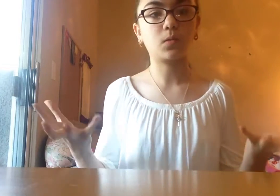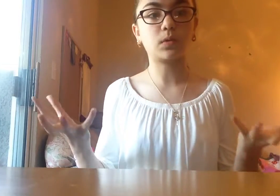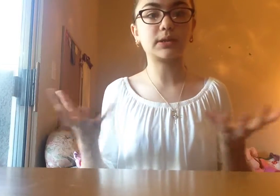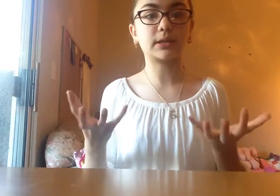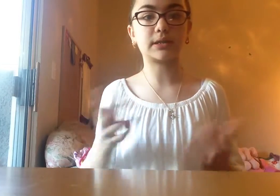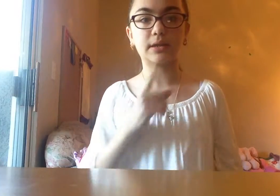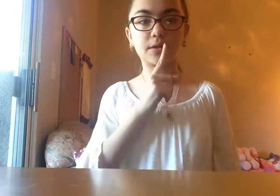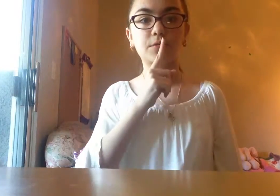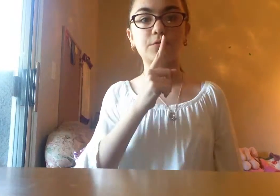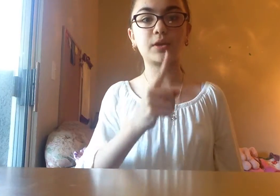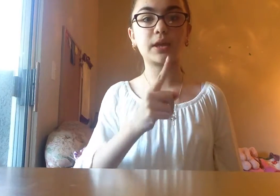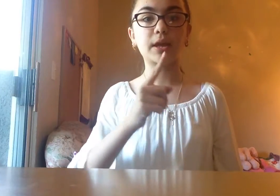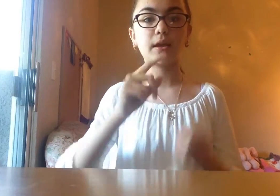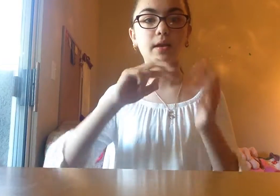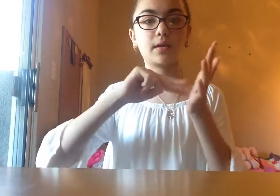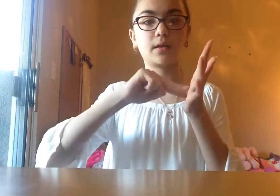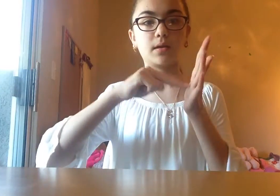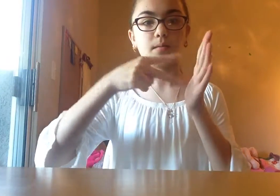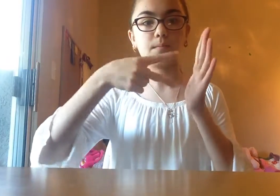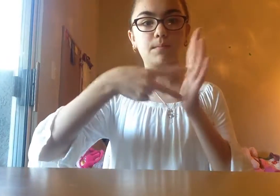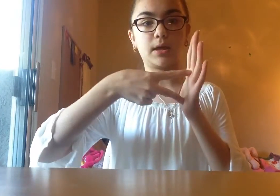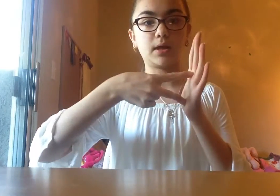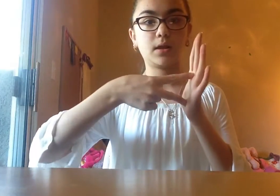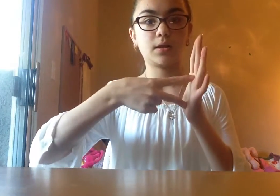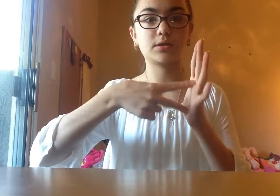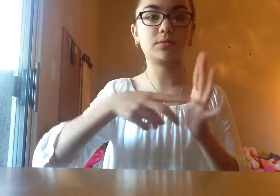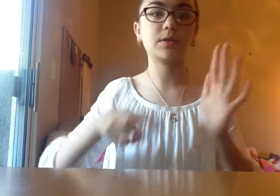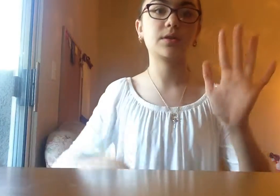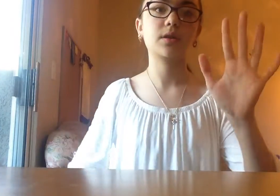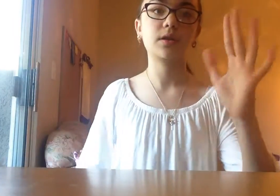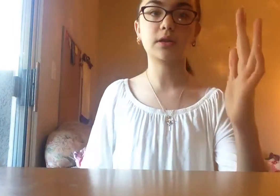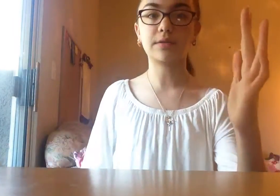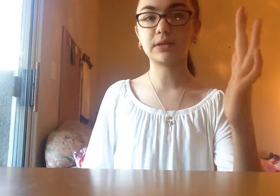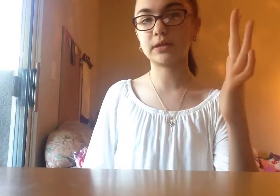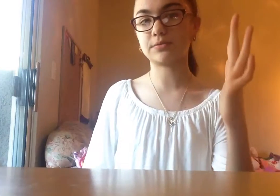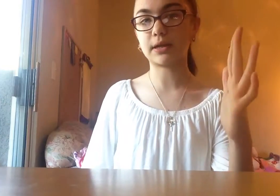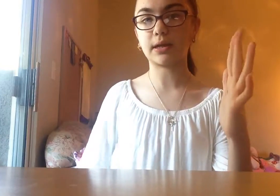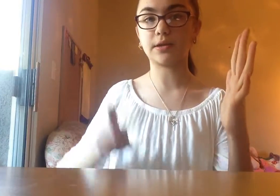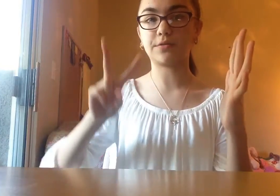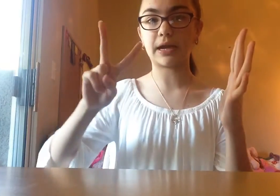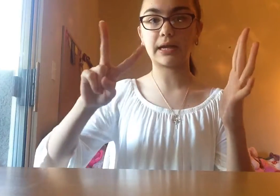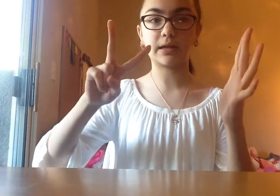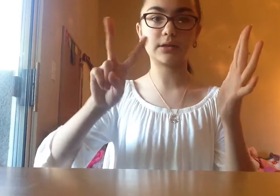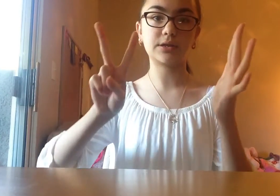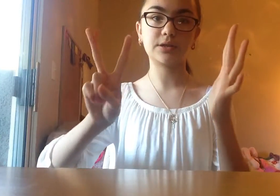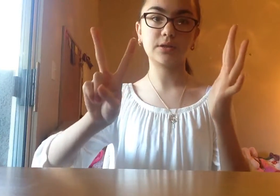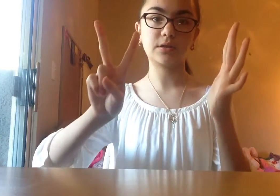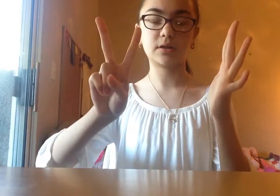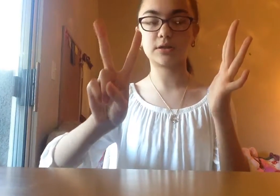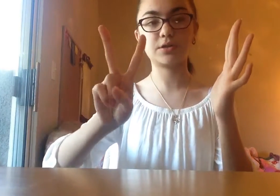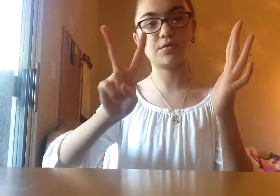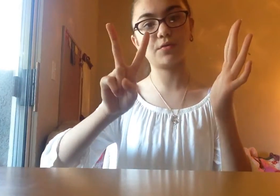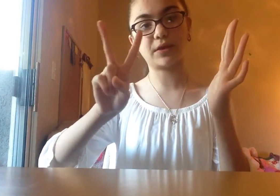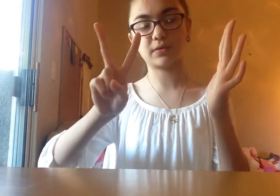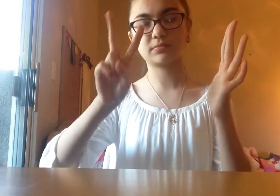What does it really mean? So with your left hand is right here and your right hand is a